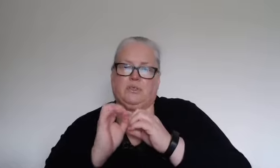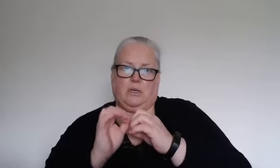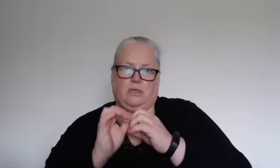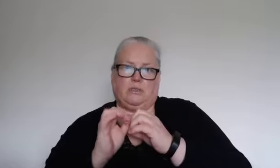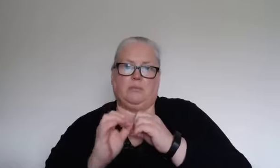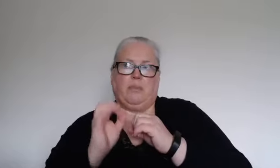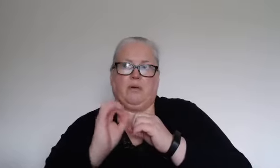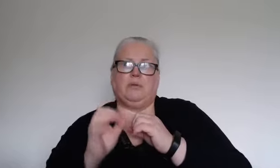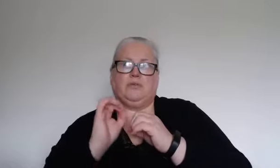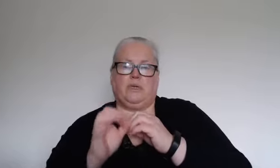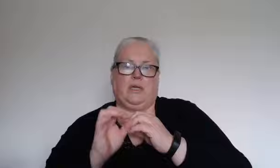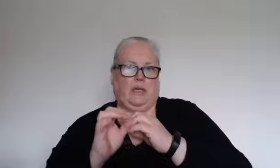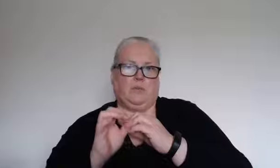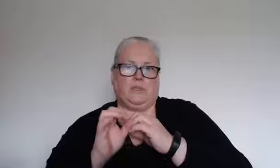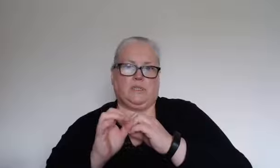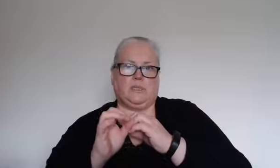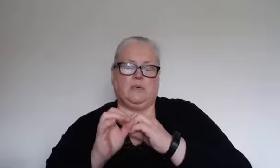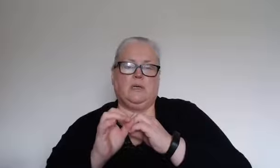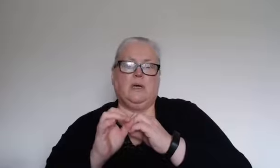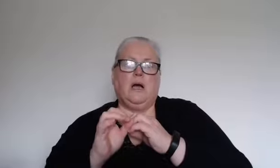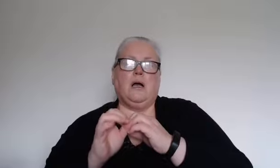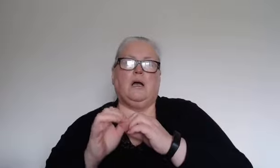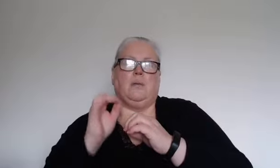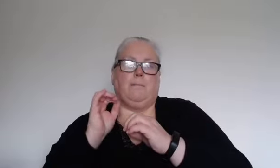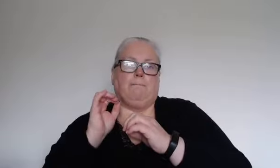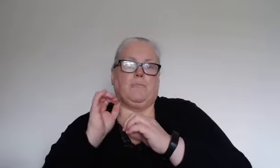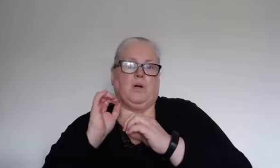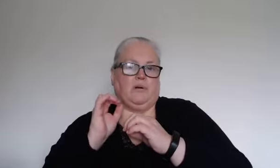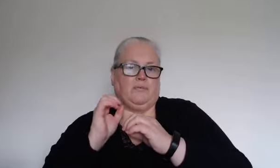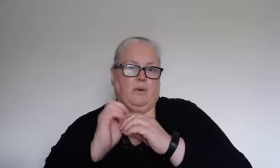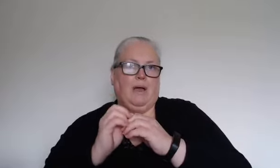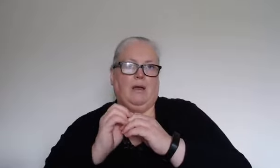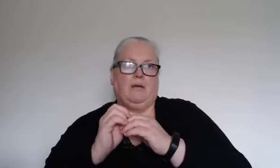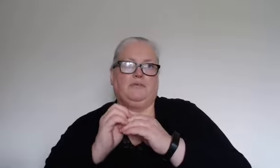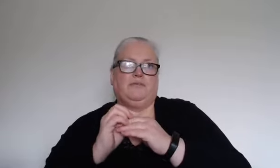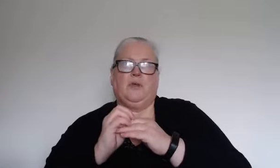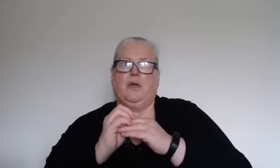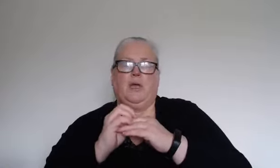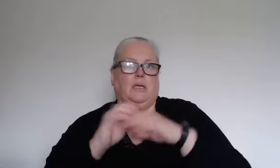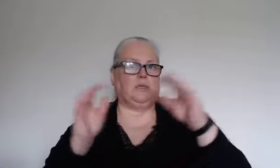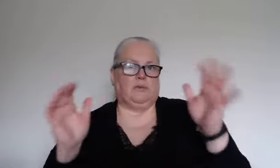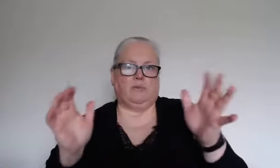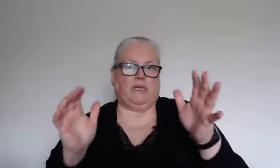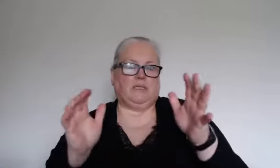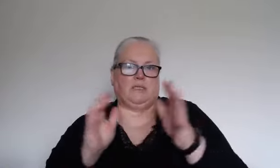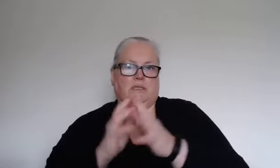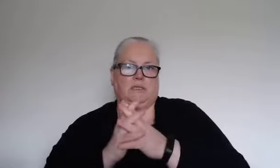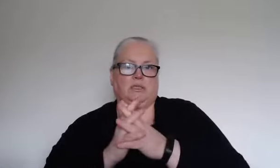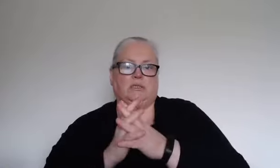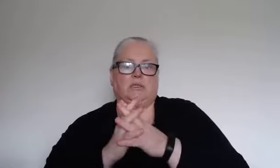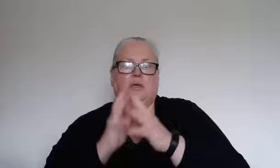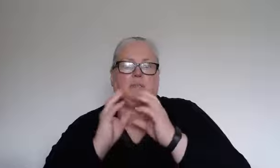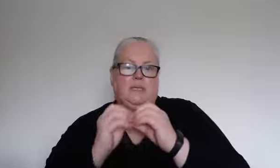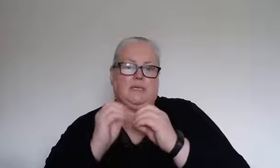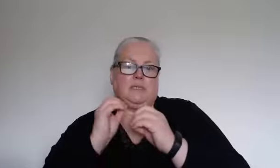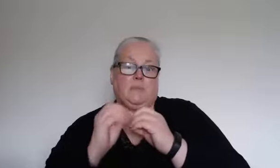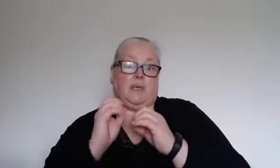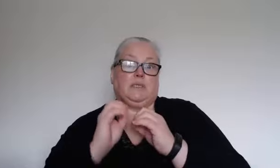diet, about your drinking habits, or if you have any sort of medical condition, please speak to